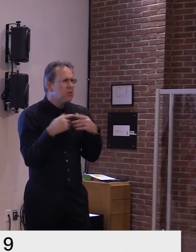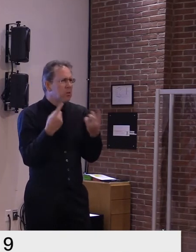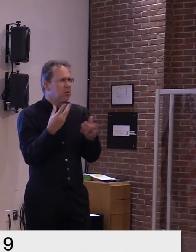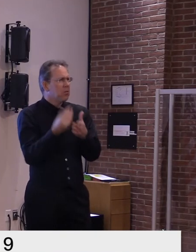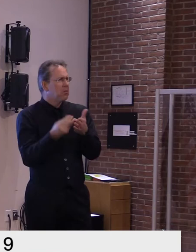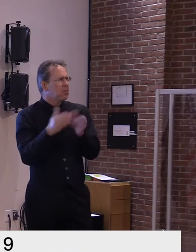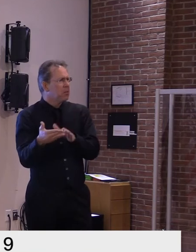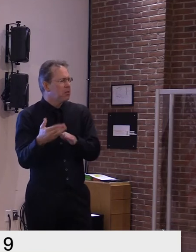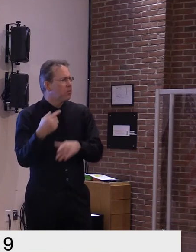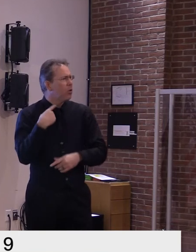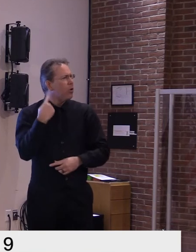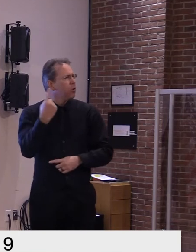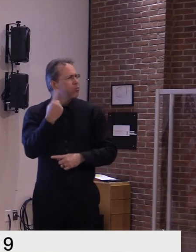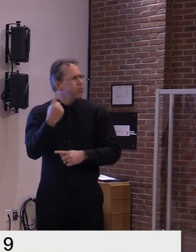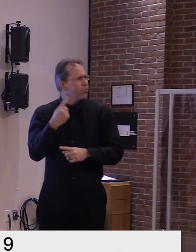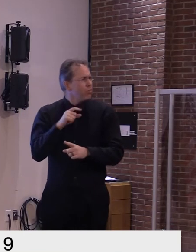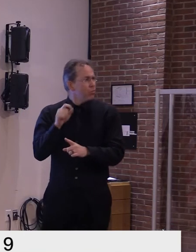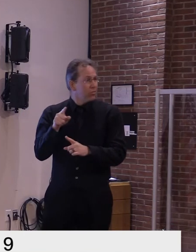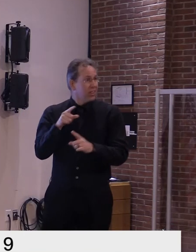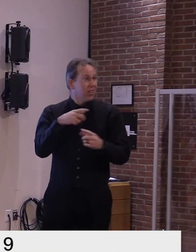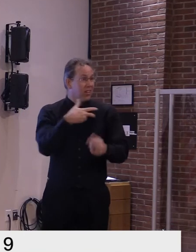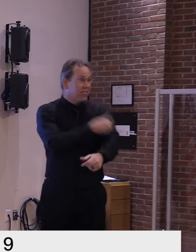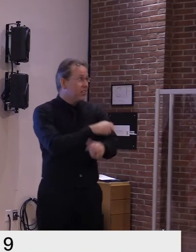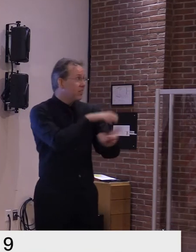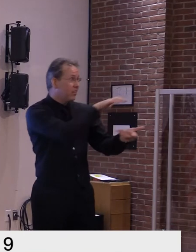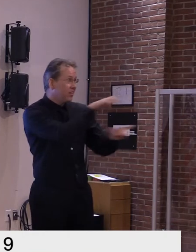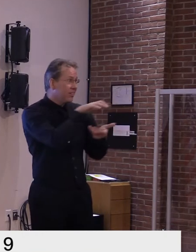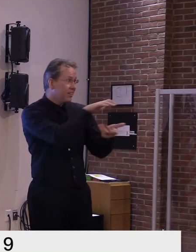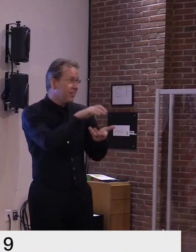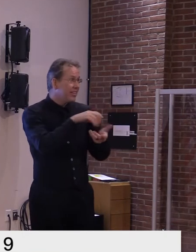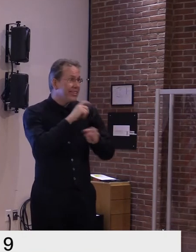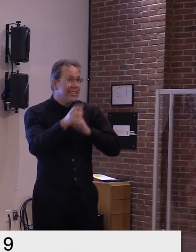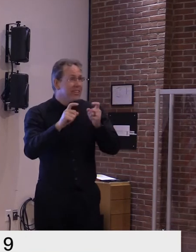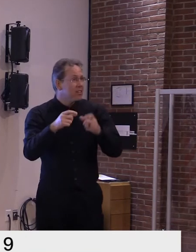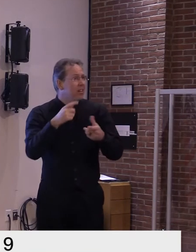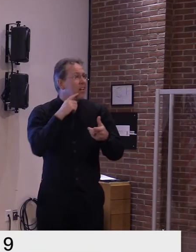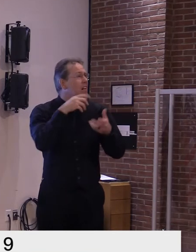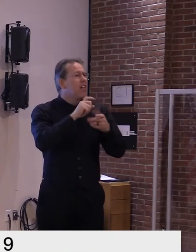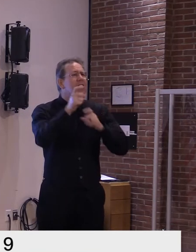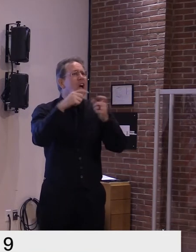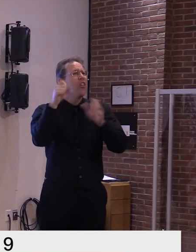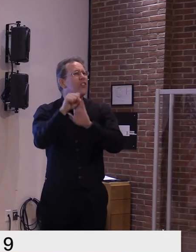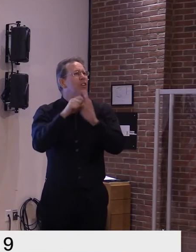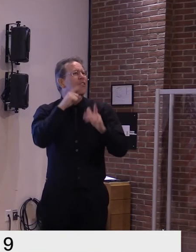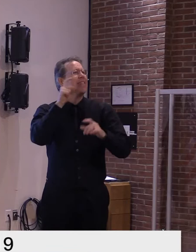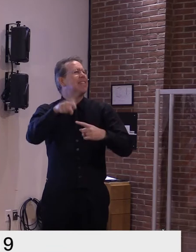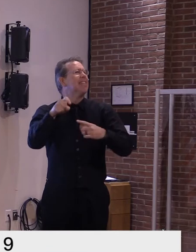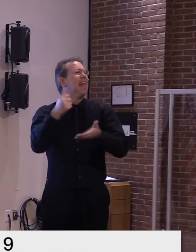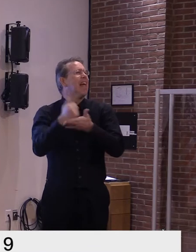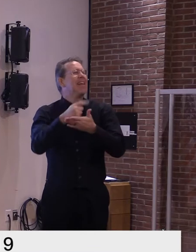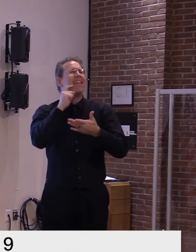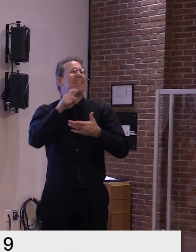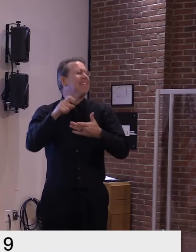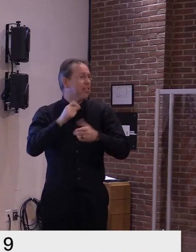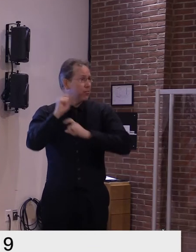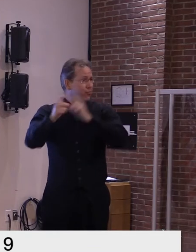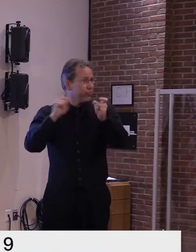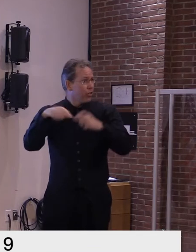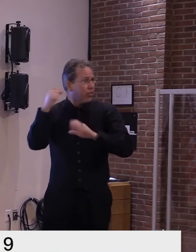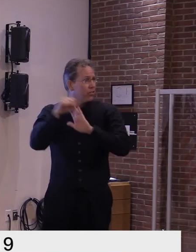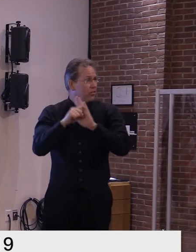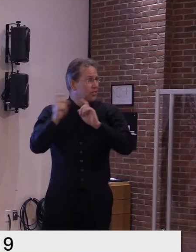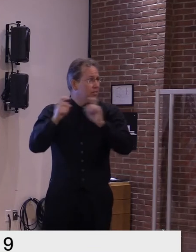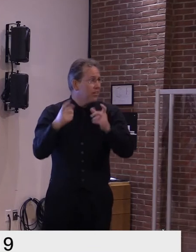should be going to places that are having much more difficult times, you know, Arizona, California, Florida, the